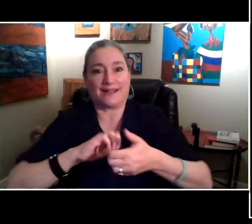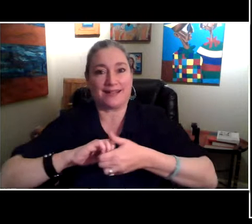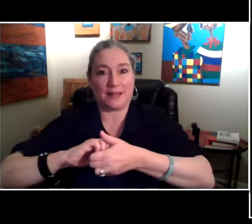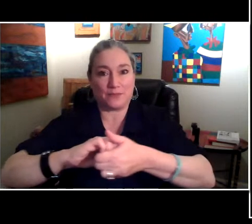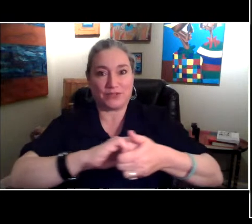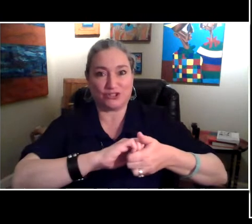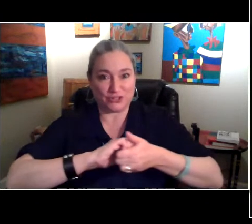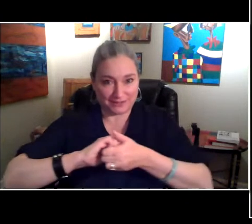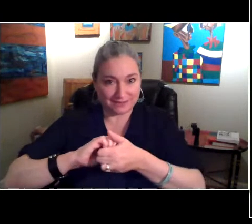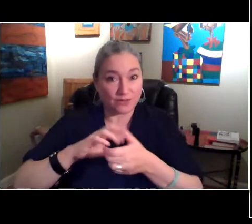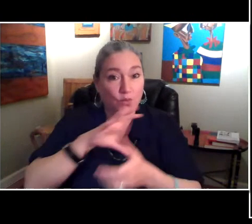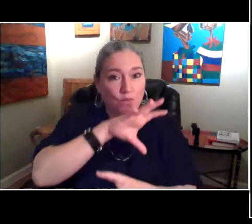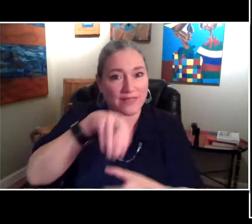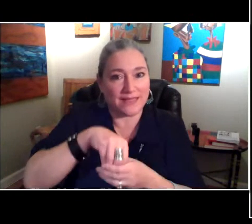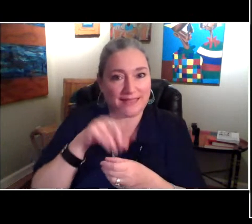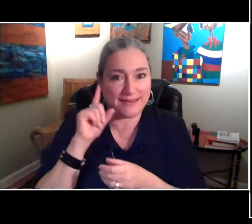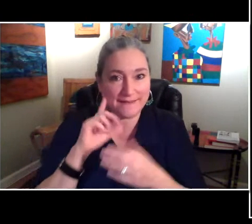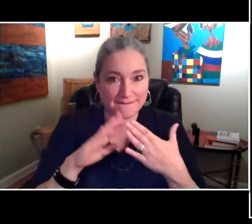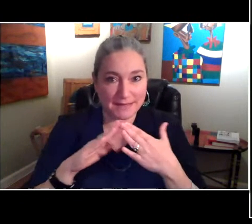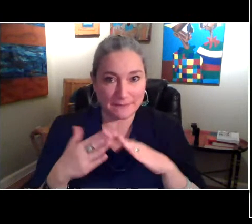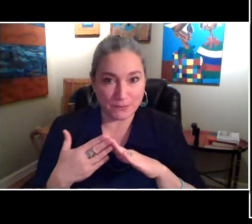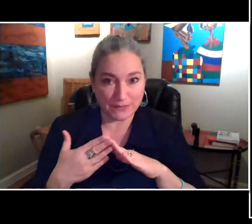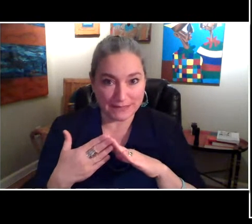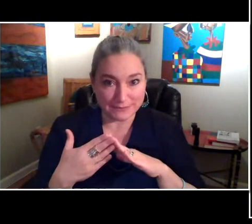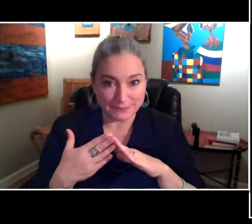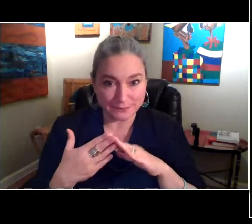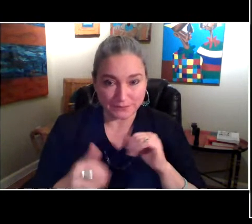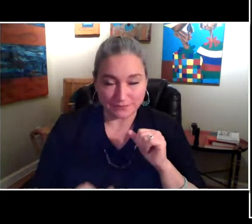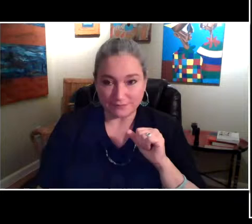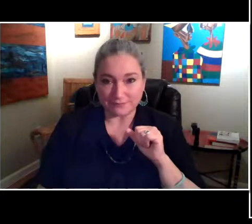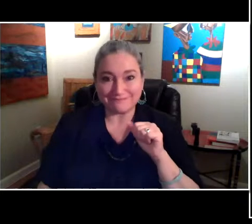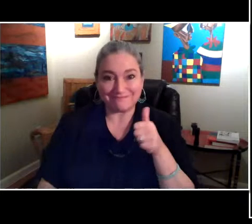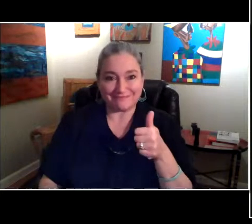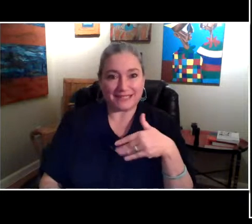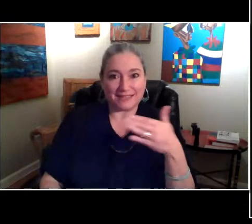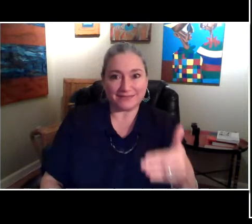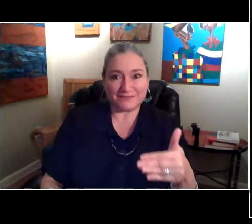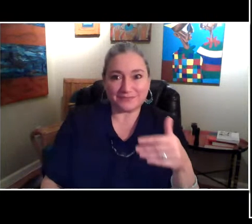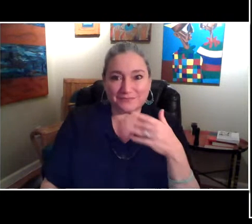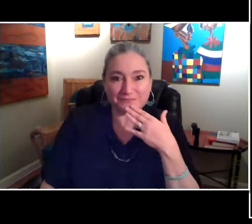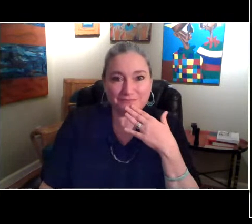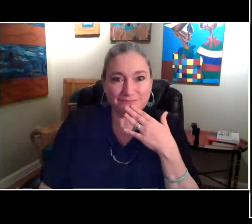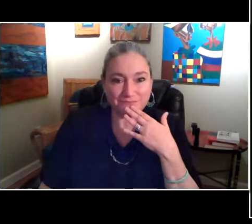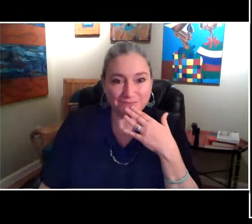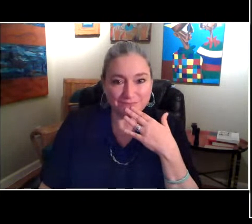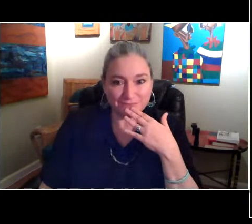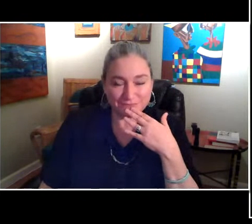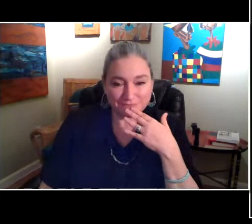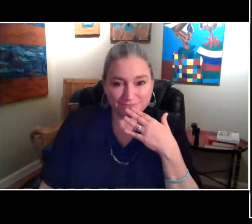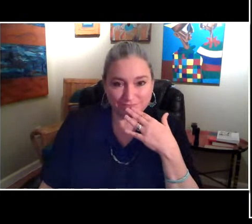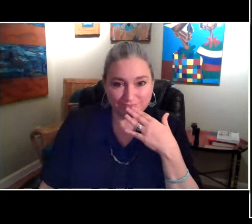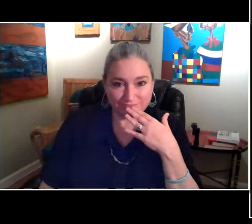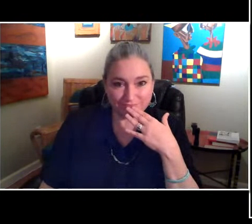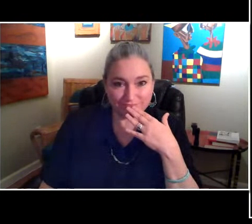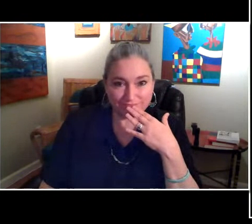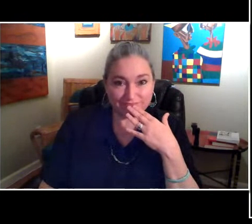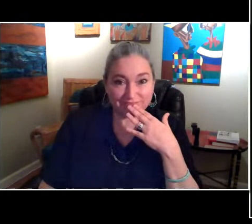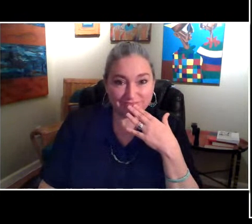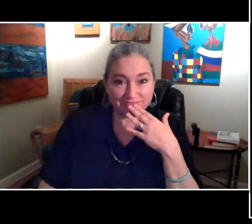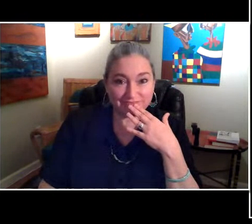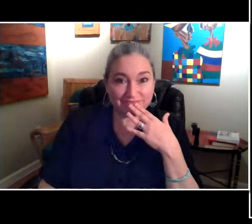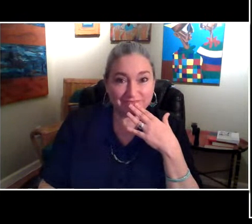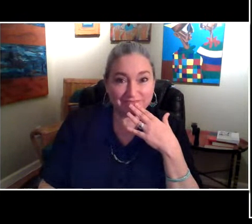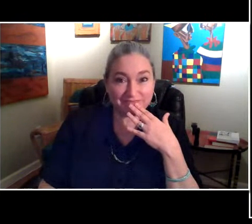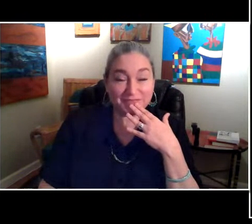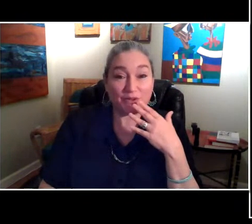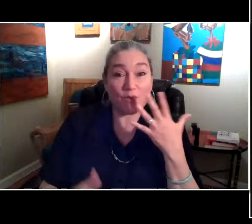art represents integration and collaboration within the deaf community. Next slide.